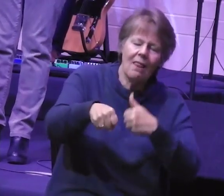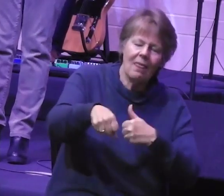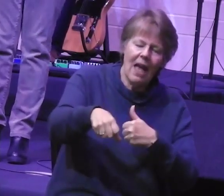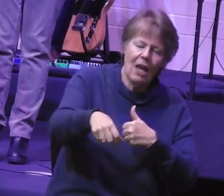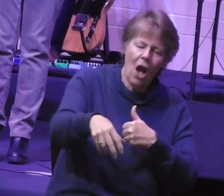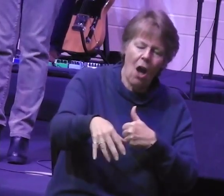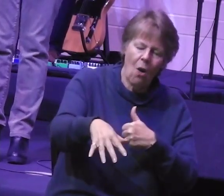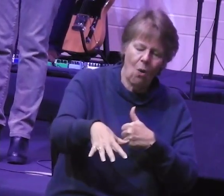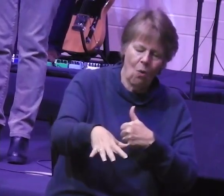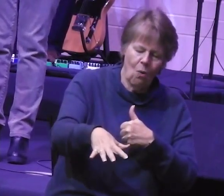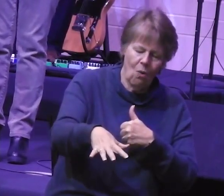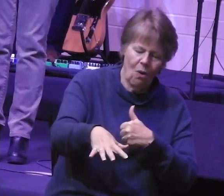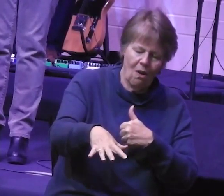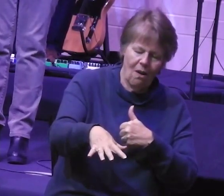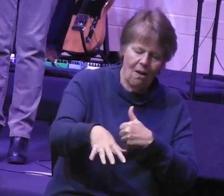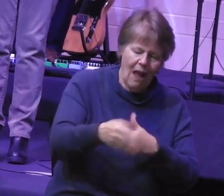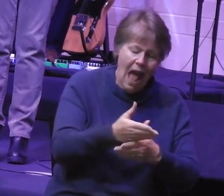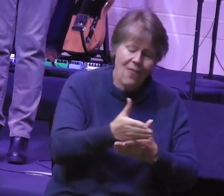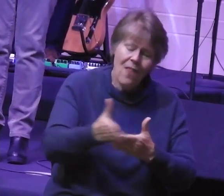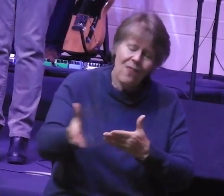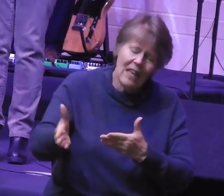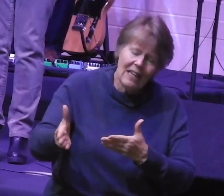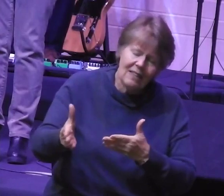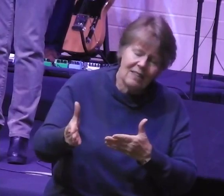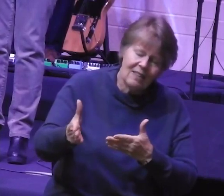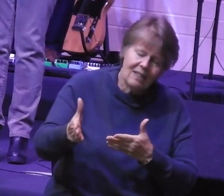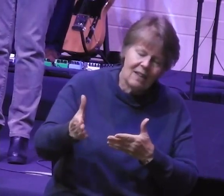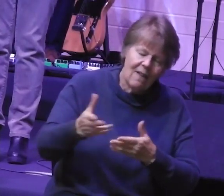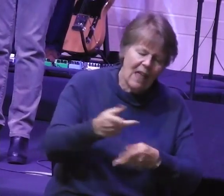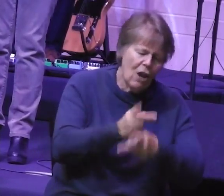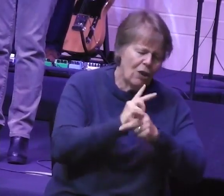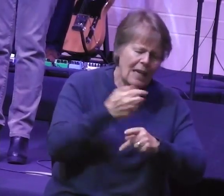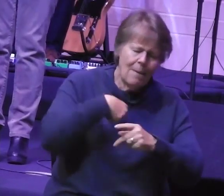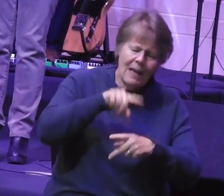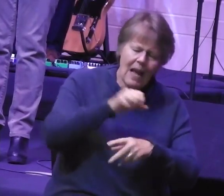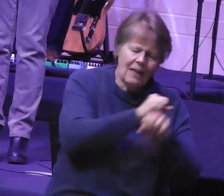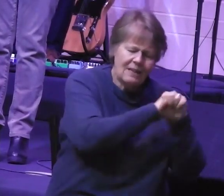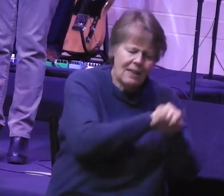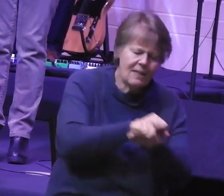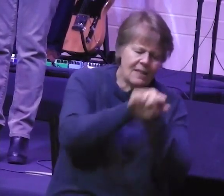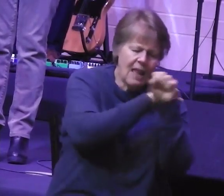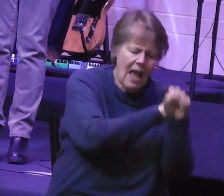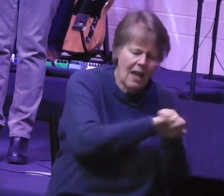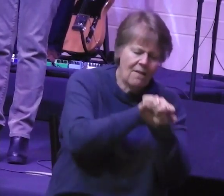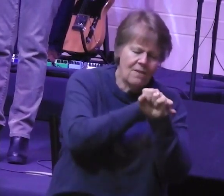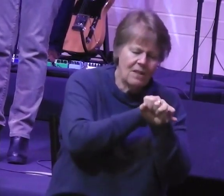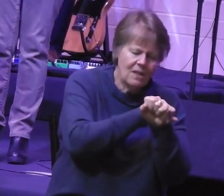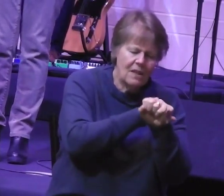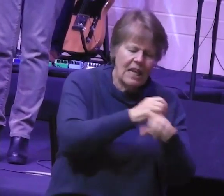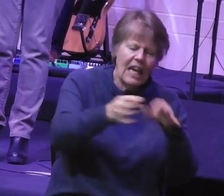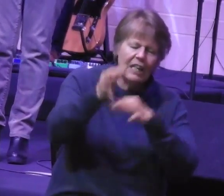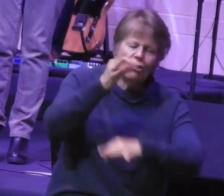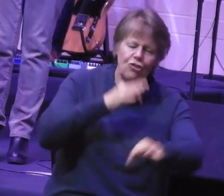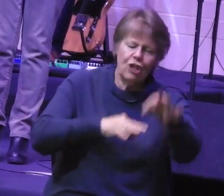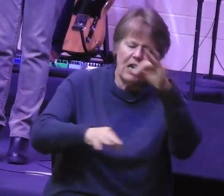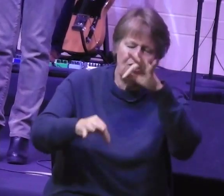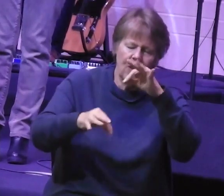enslaved and receive instead the gift of your provision in our lives.